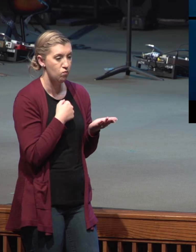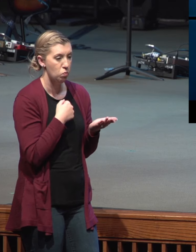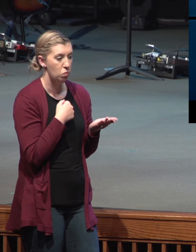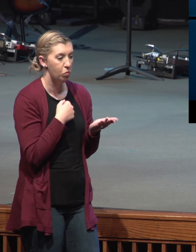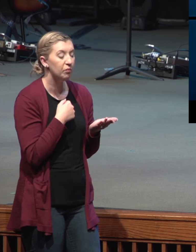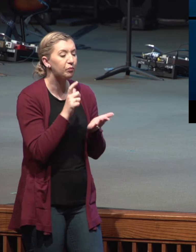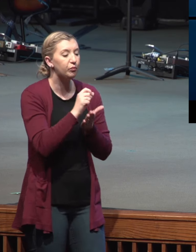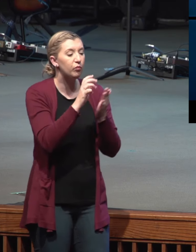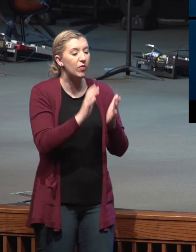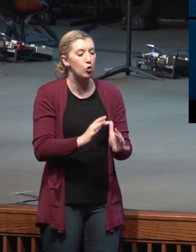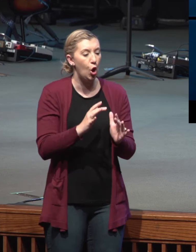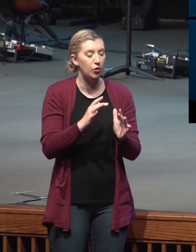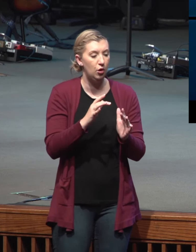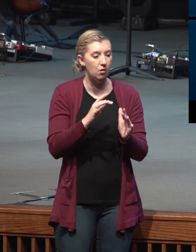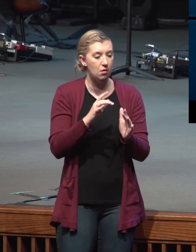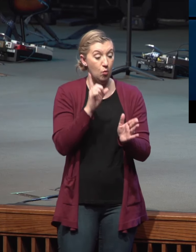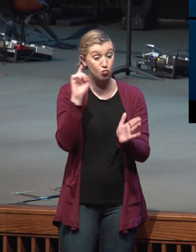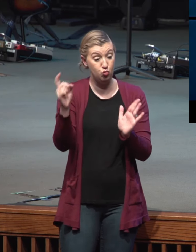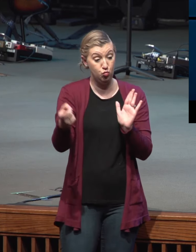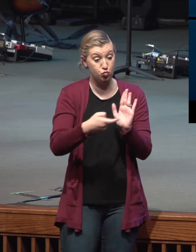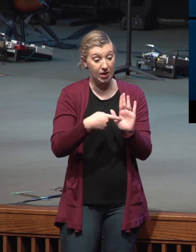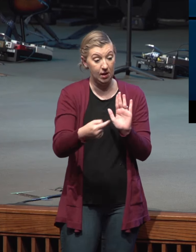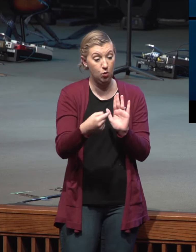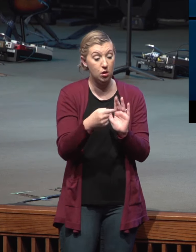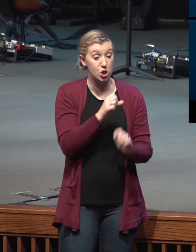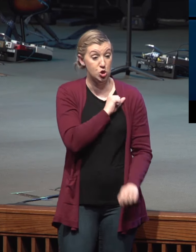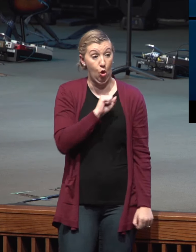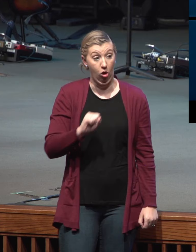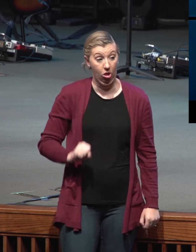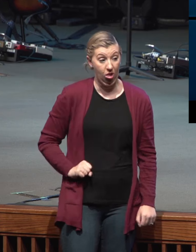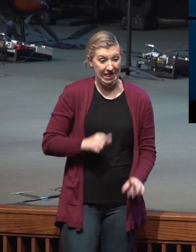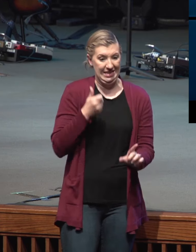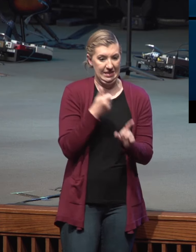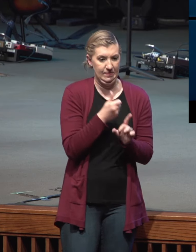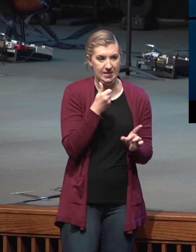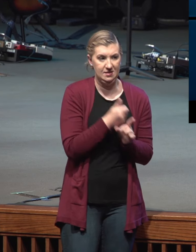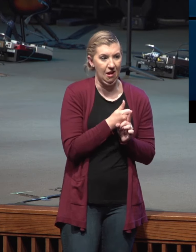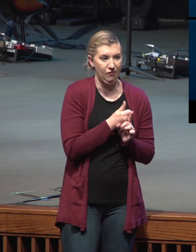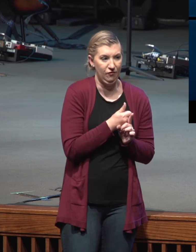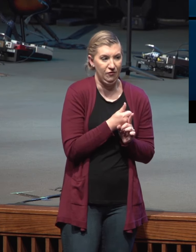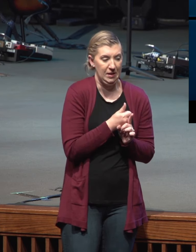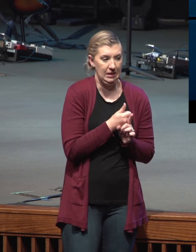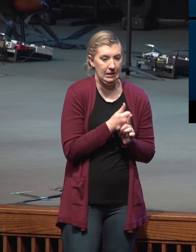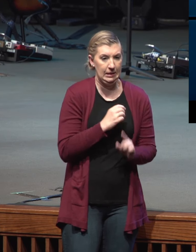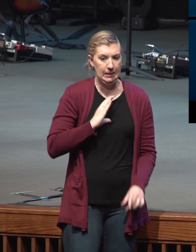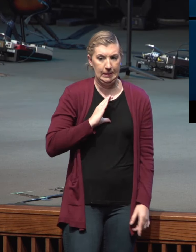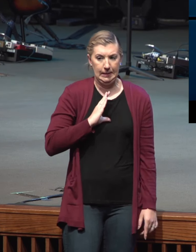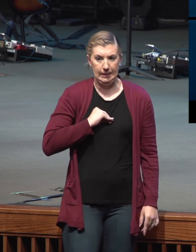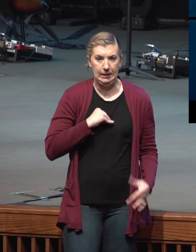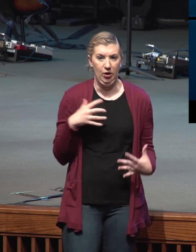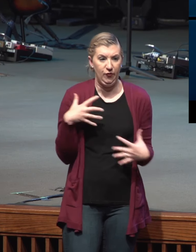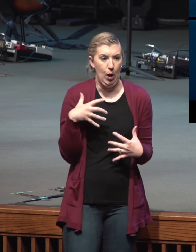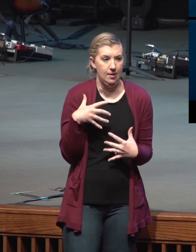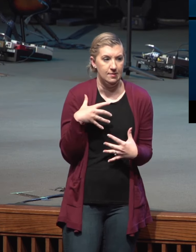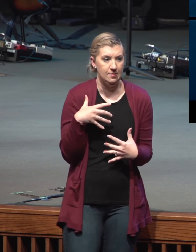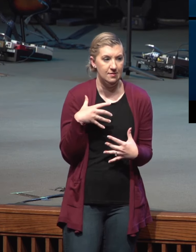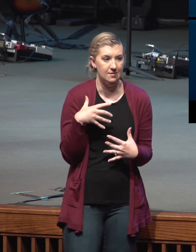The author points out that Saul himself was dismayed and greatly afraid.